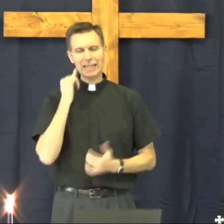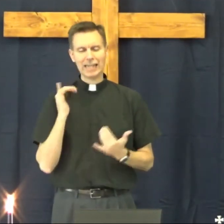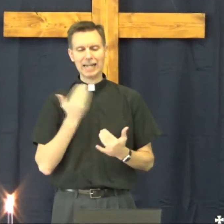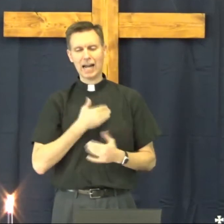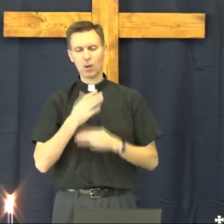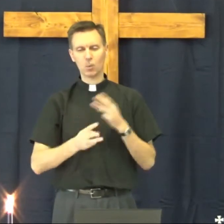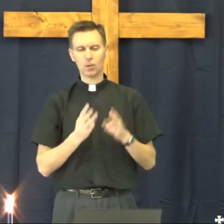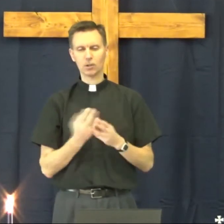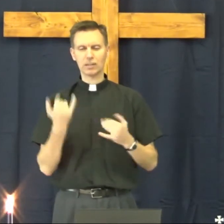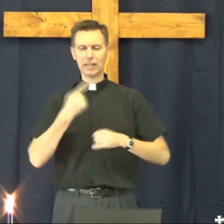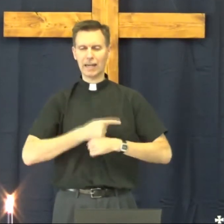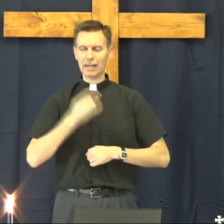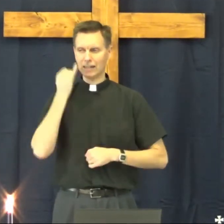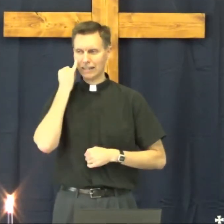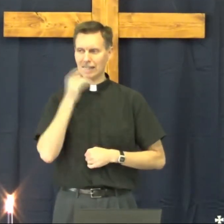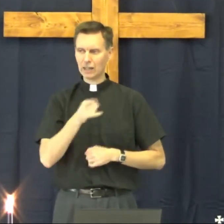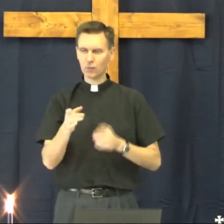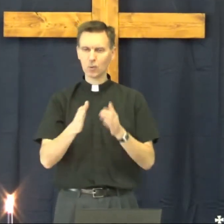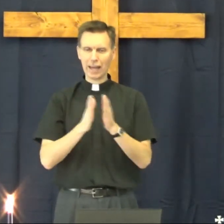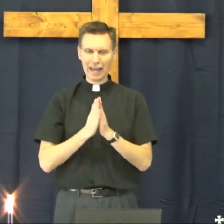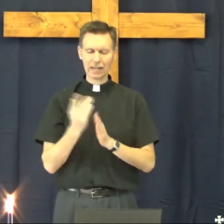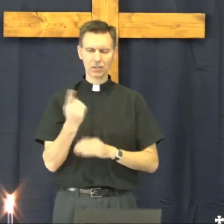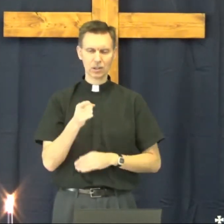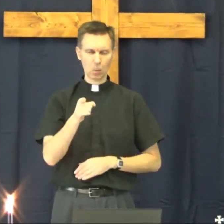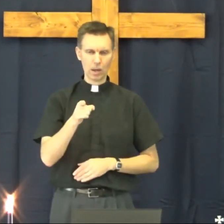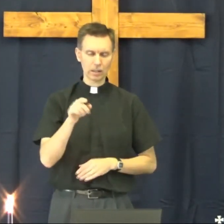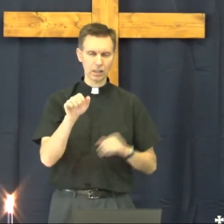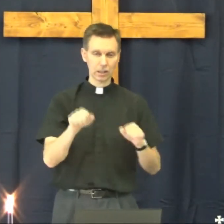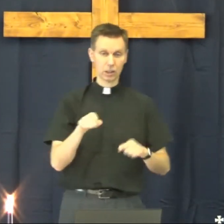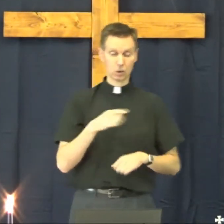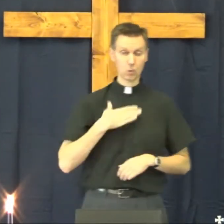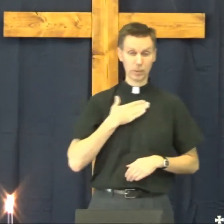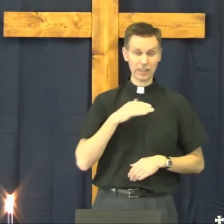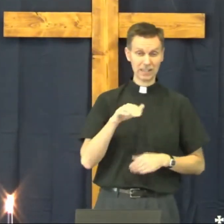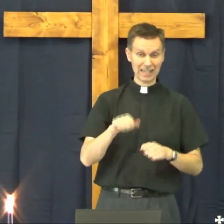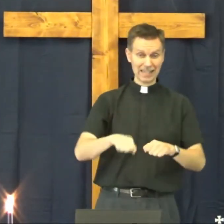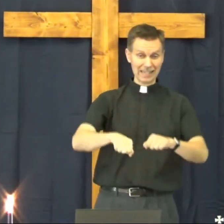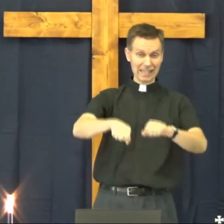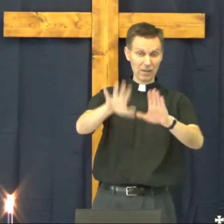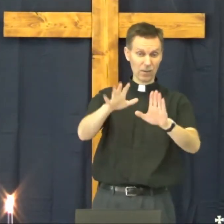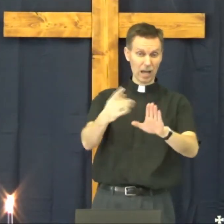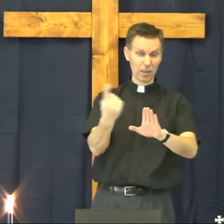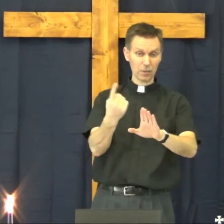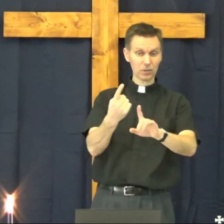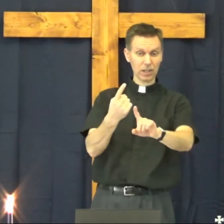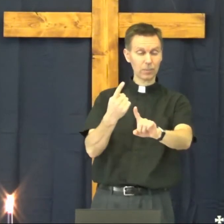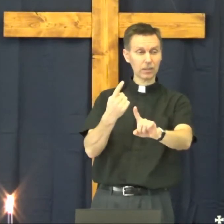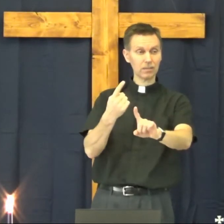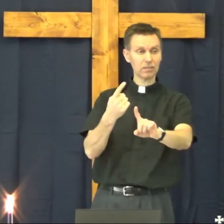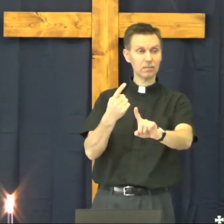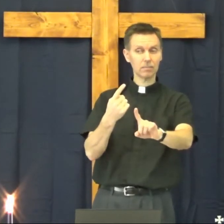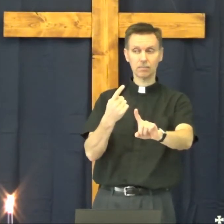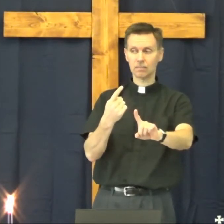In our world today, if you ask someone, can you please give up something?